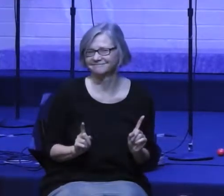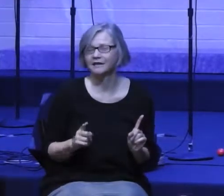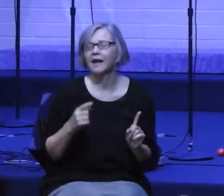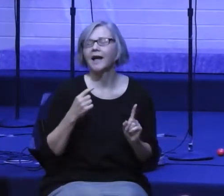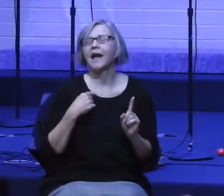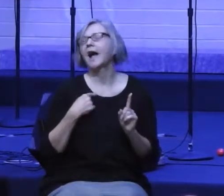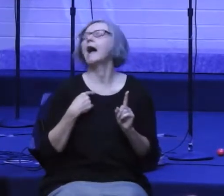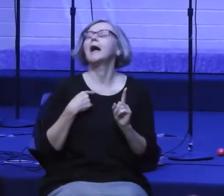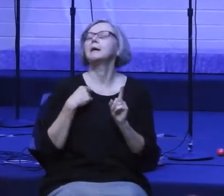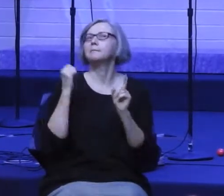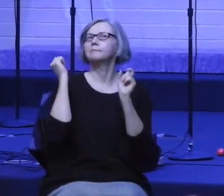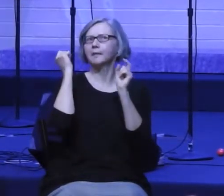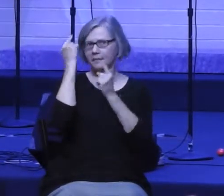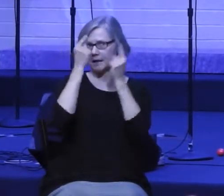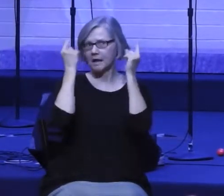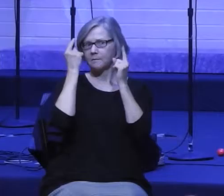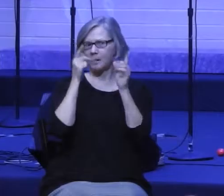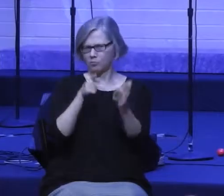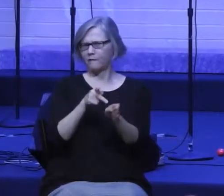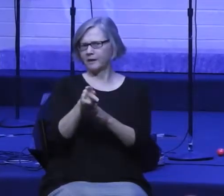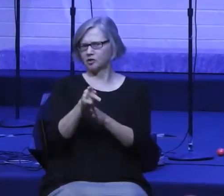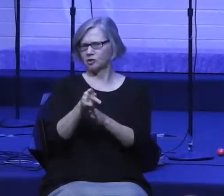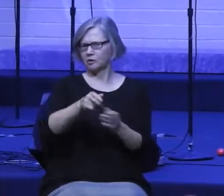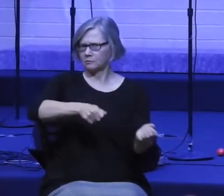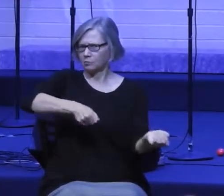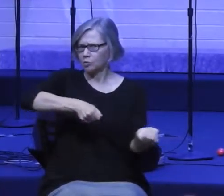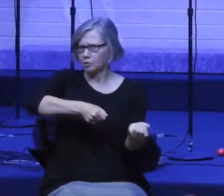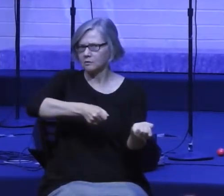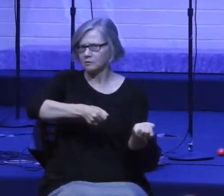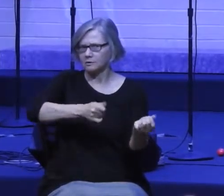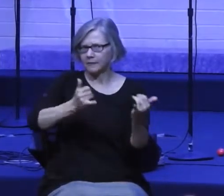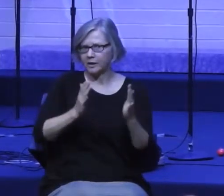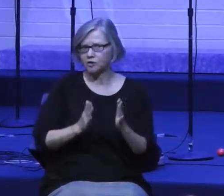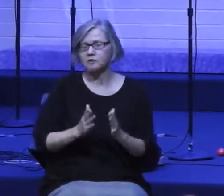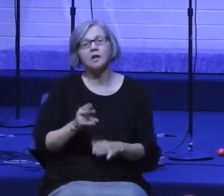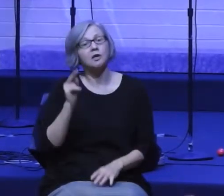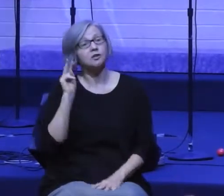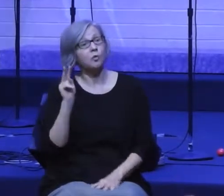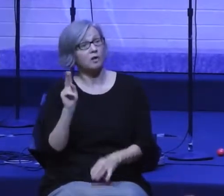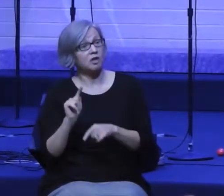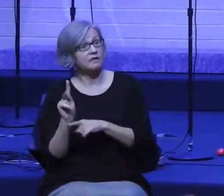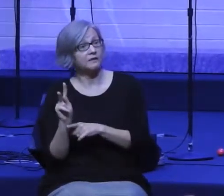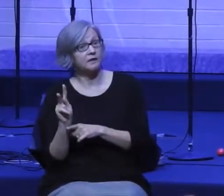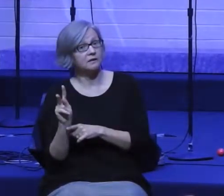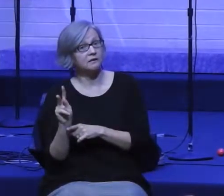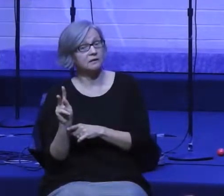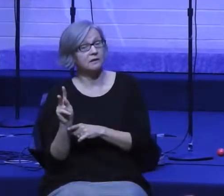pool. Well, he must not have meditated very well the day he played me.